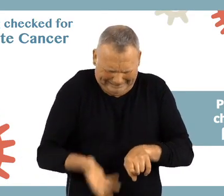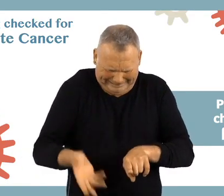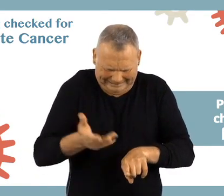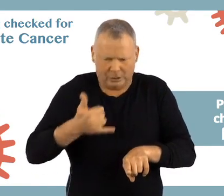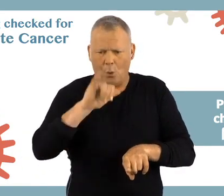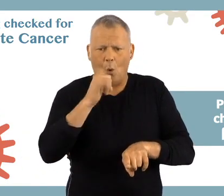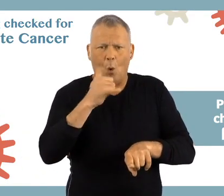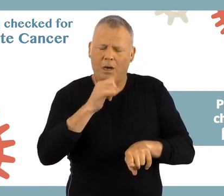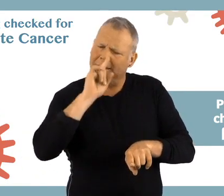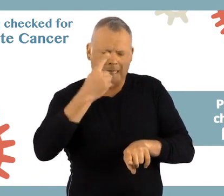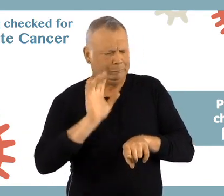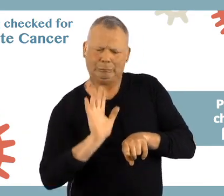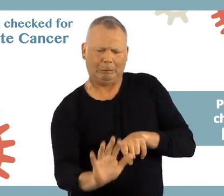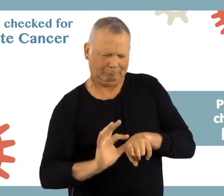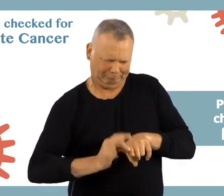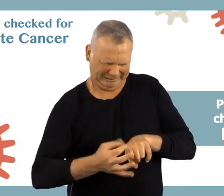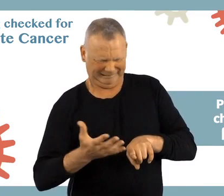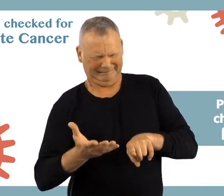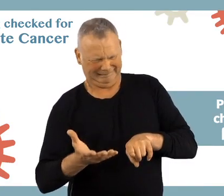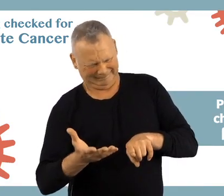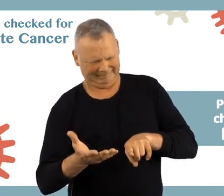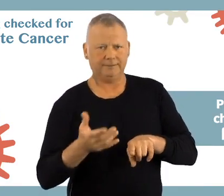When you pee, do you have trouble getting started or stopping?